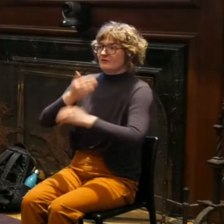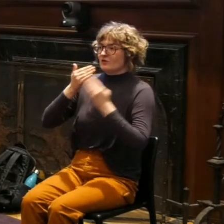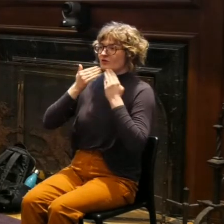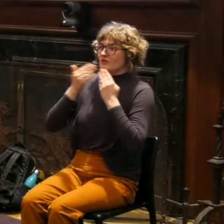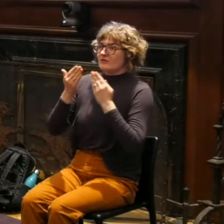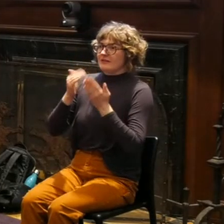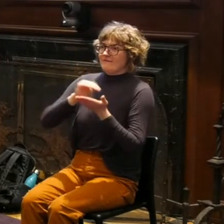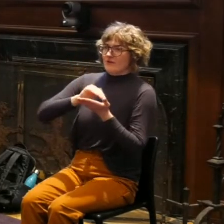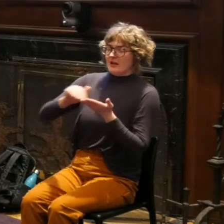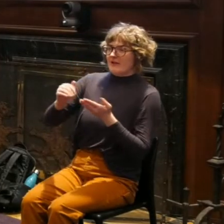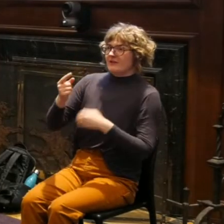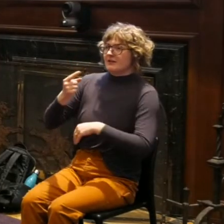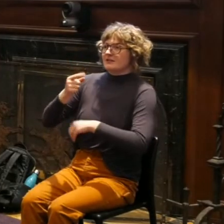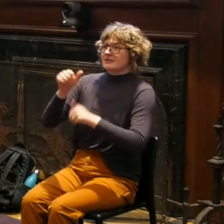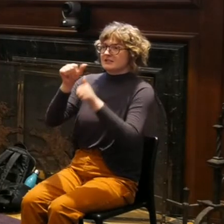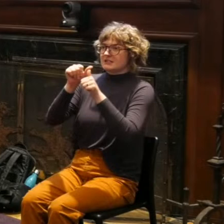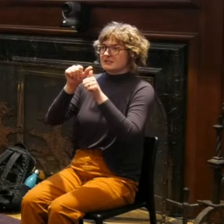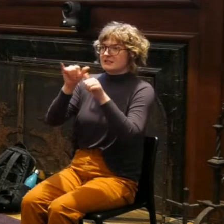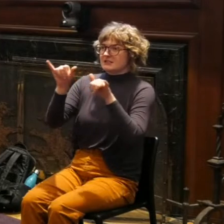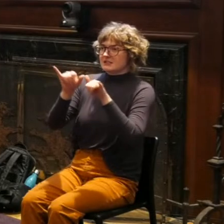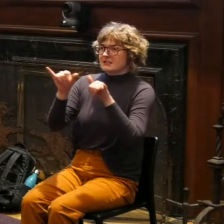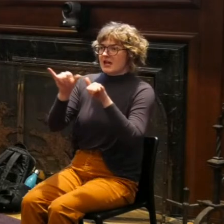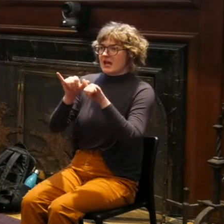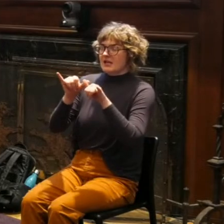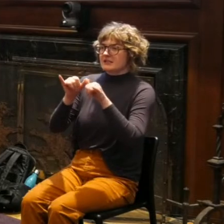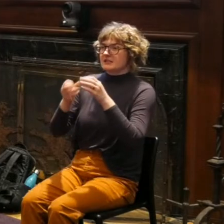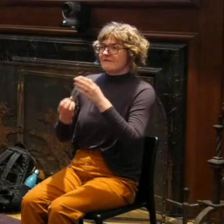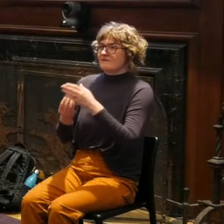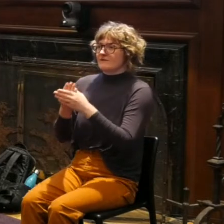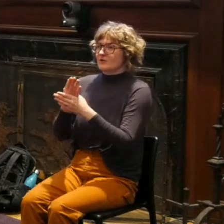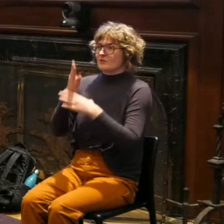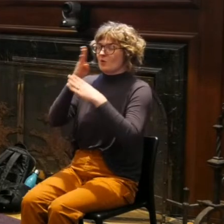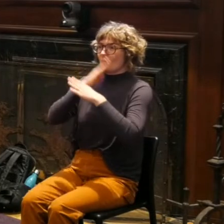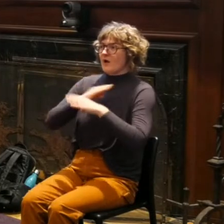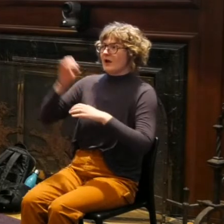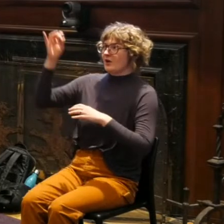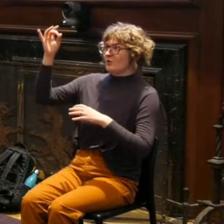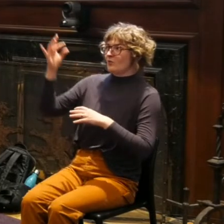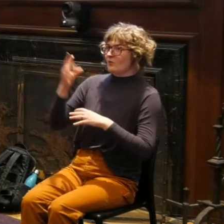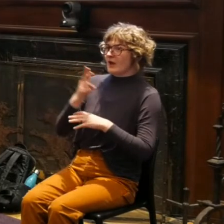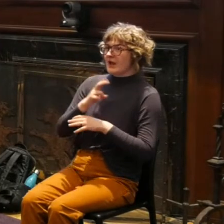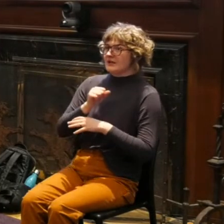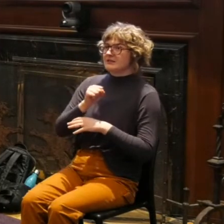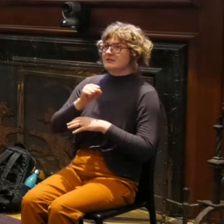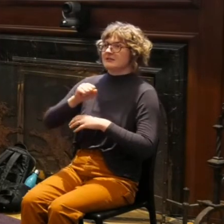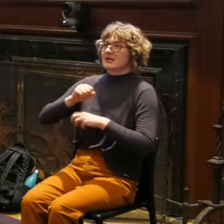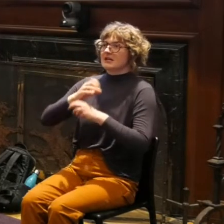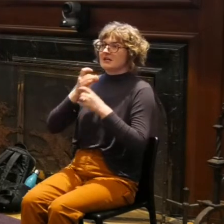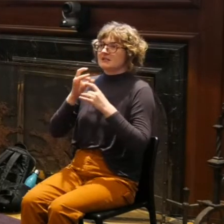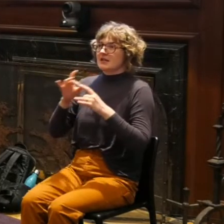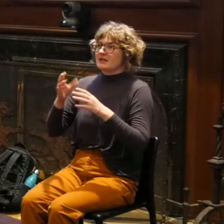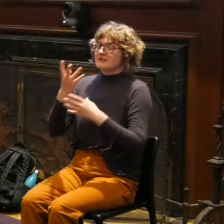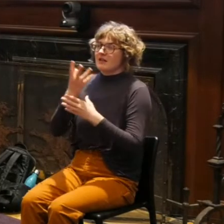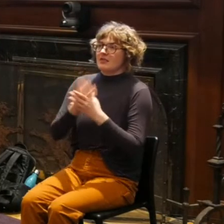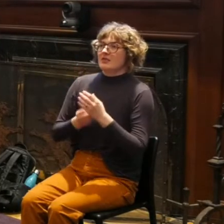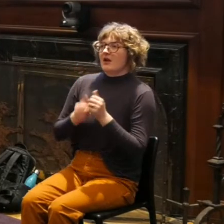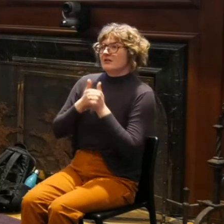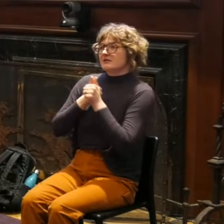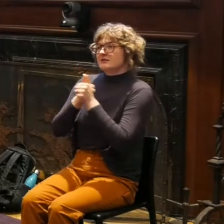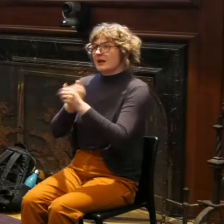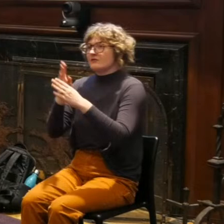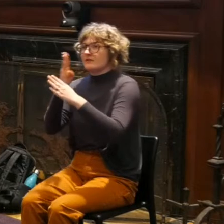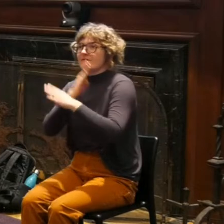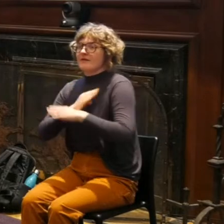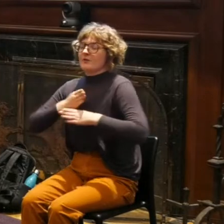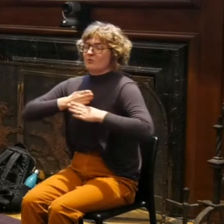unforgiving sighs is fruitless as the shield from quiet rays. If sense is lost, then emptiness will follow, and thus I must protect my